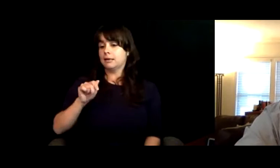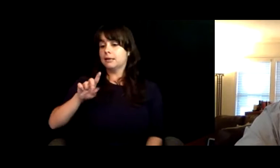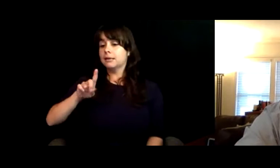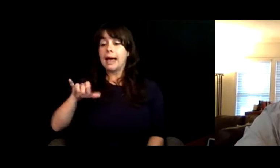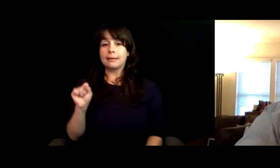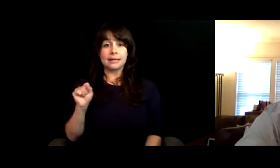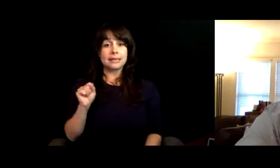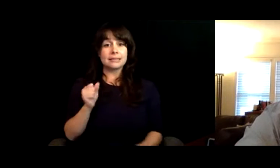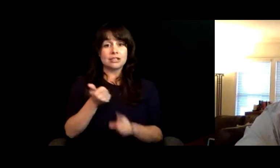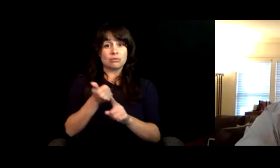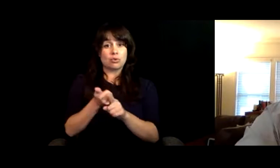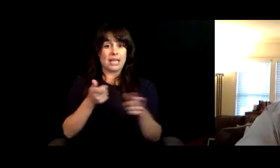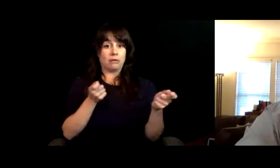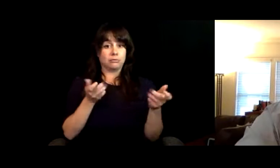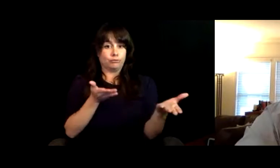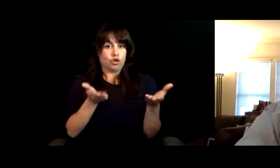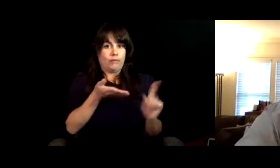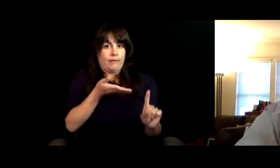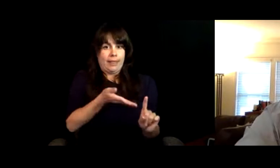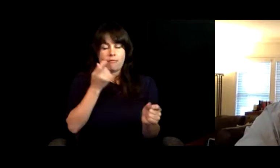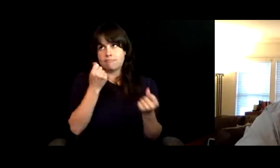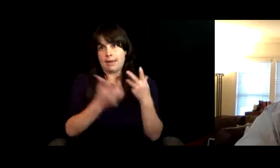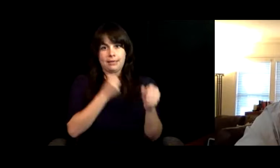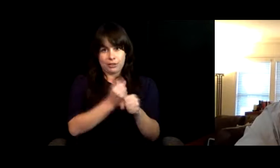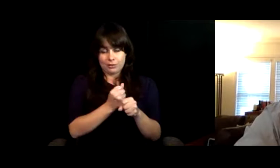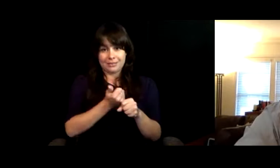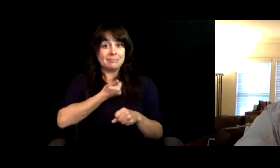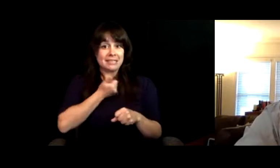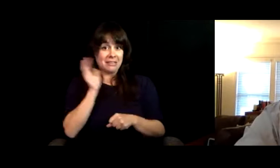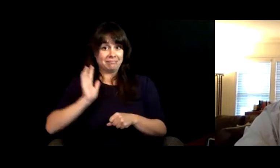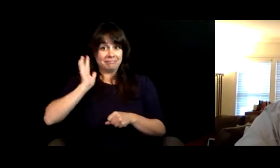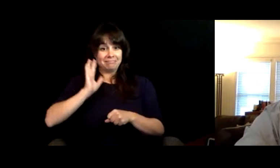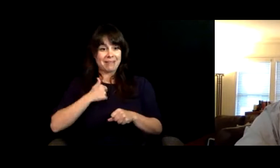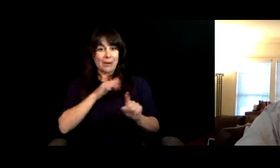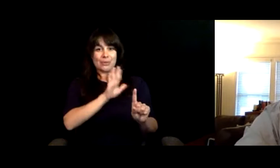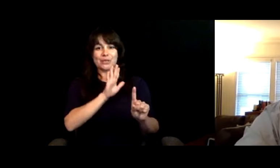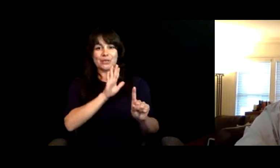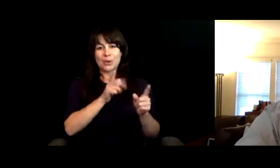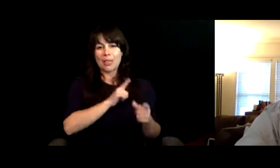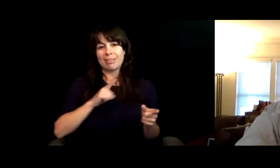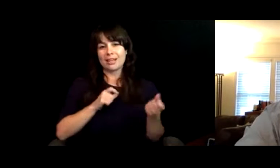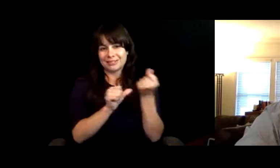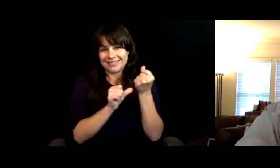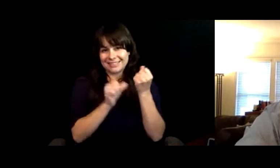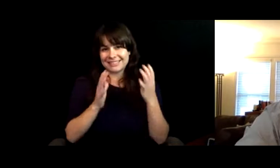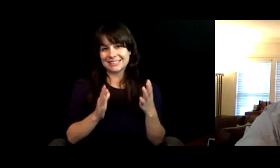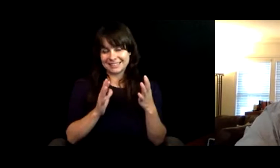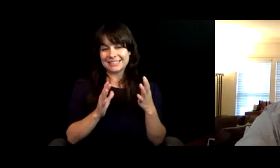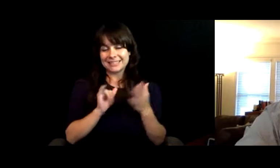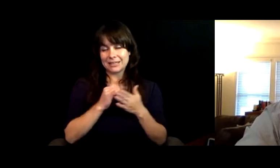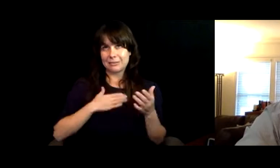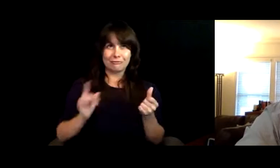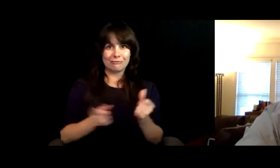the things that I did when I was younger was serve as her legislative assistant, and that was my